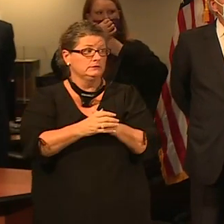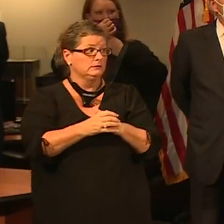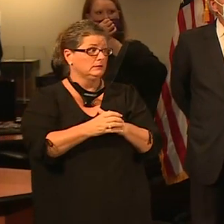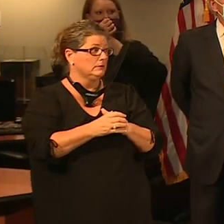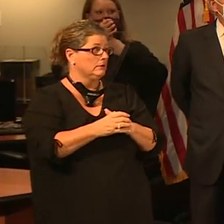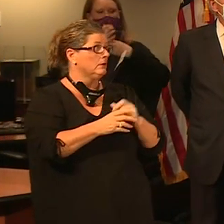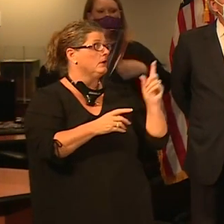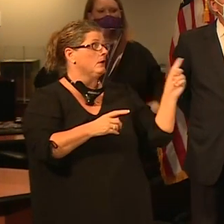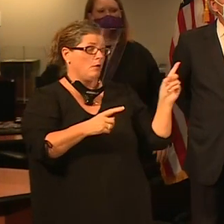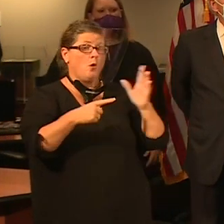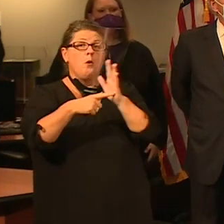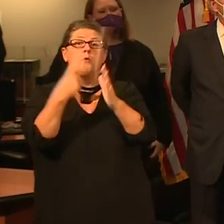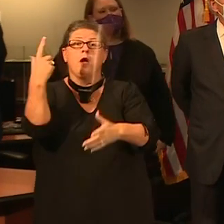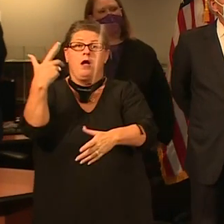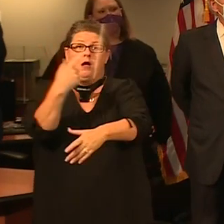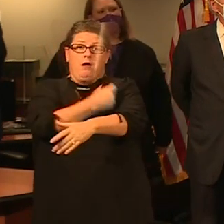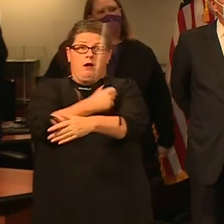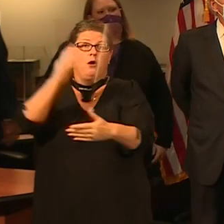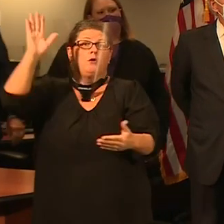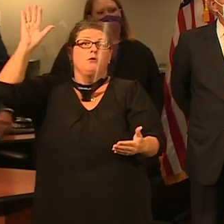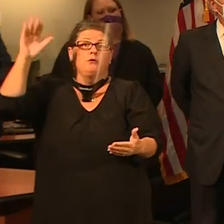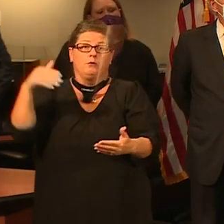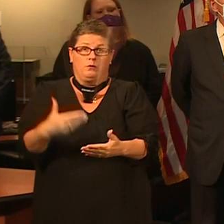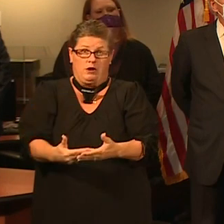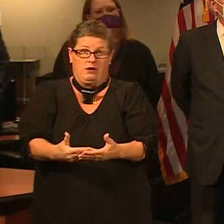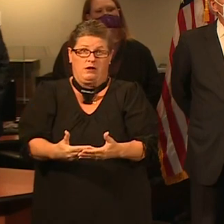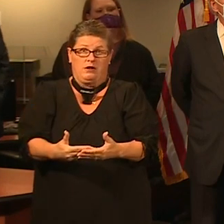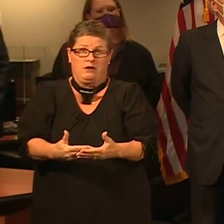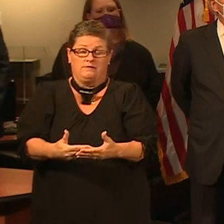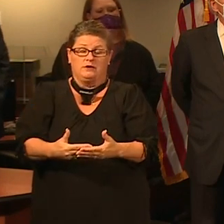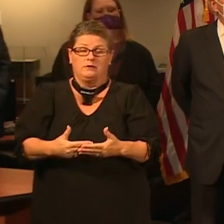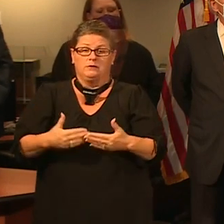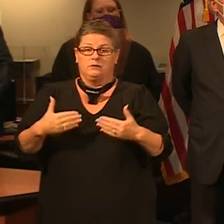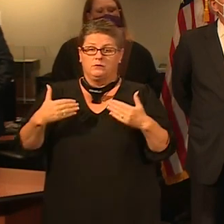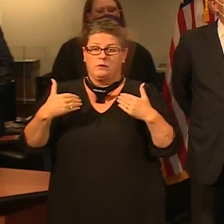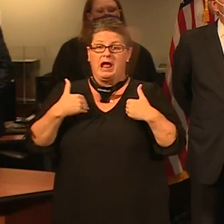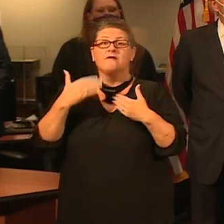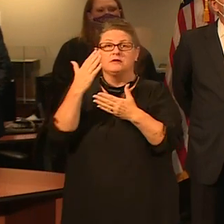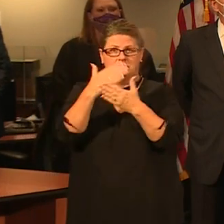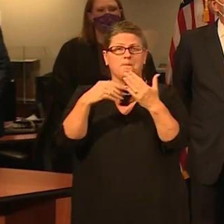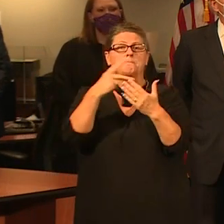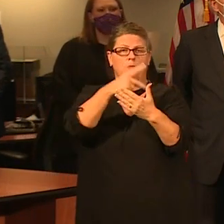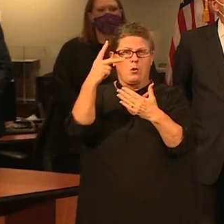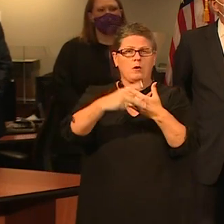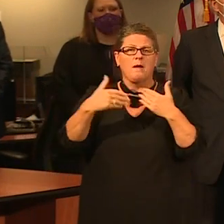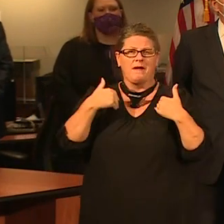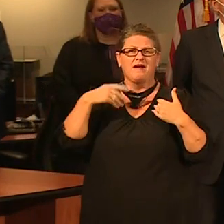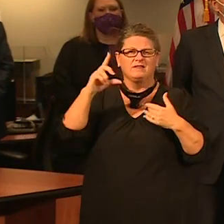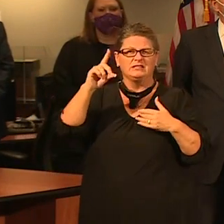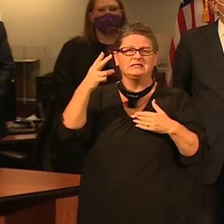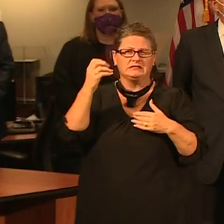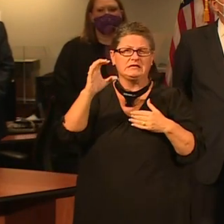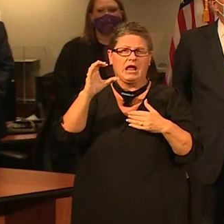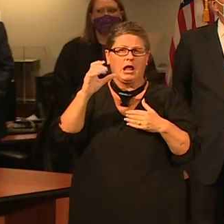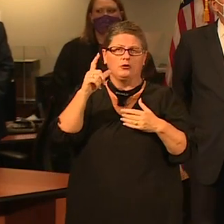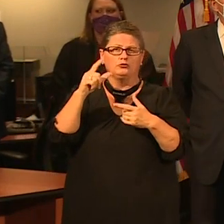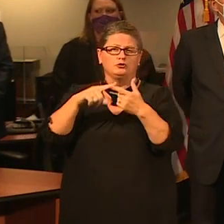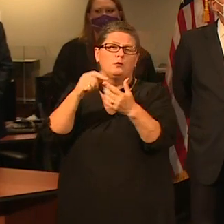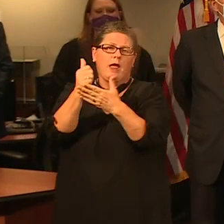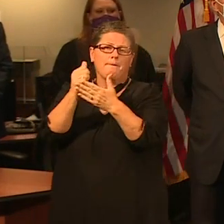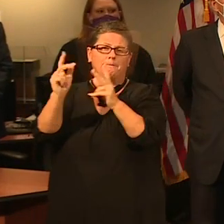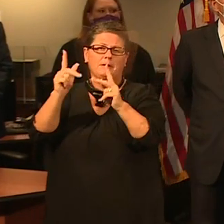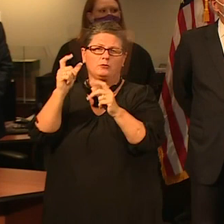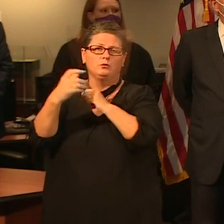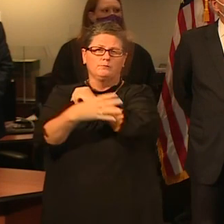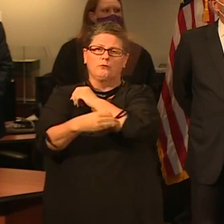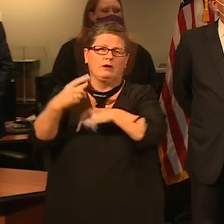Right, so when vaccine becomes available, we currently do have some programs within DHEC that serve those types of